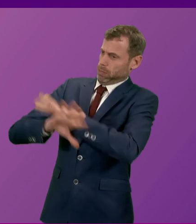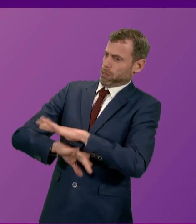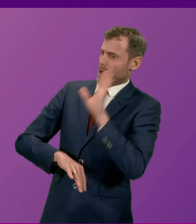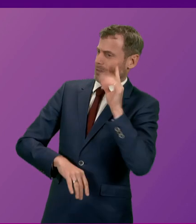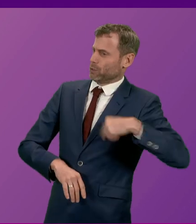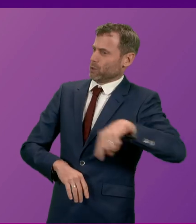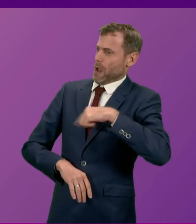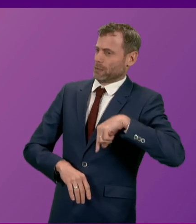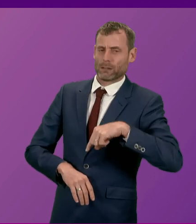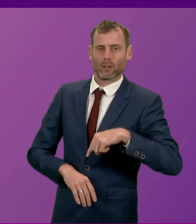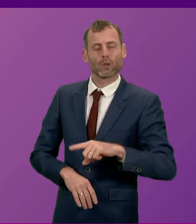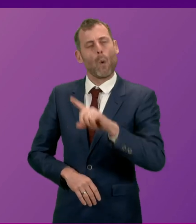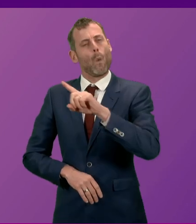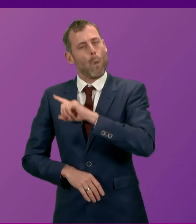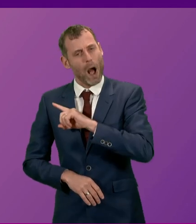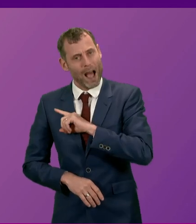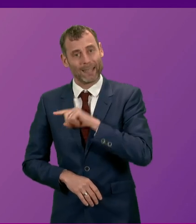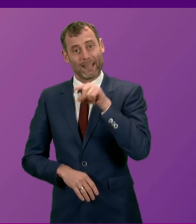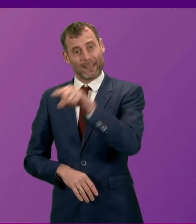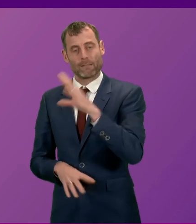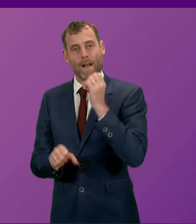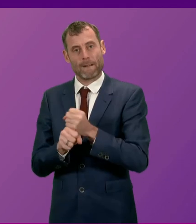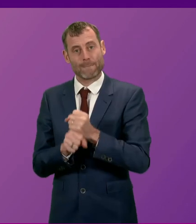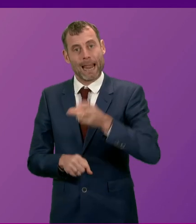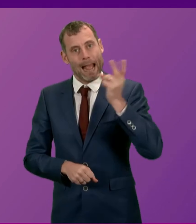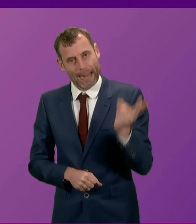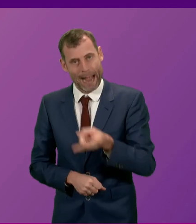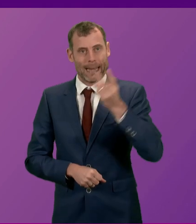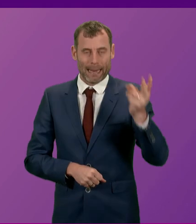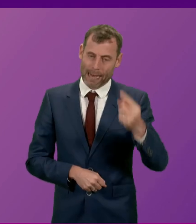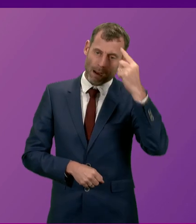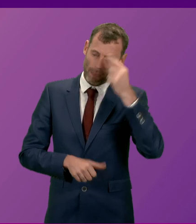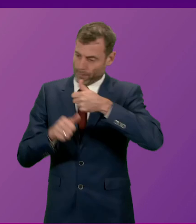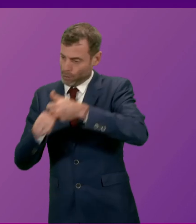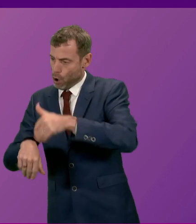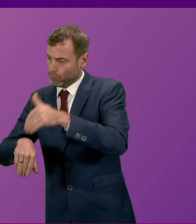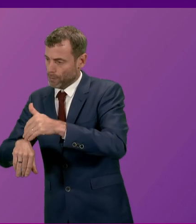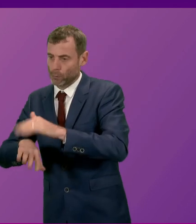entire justice system against crime victims? First Minister.